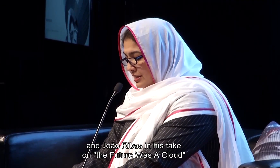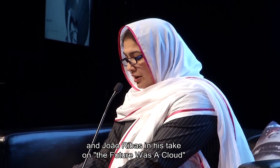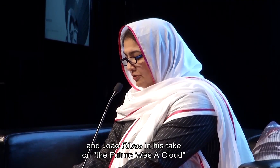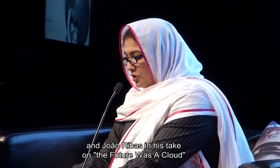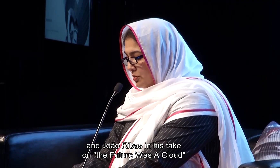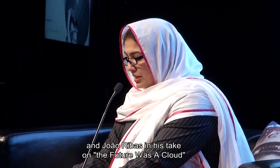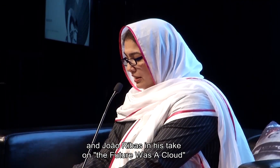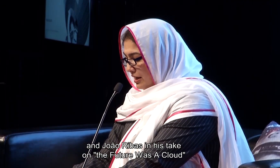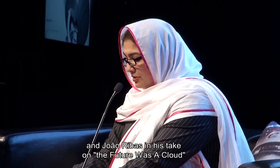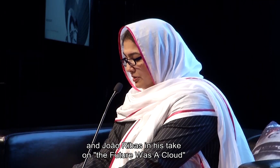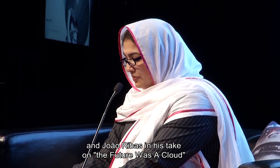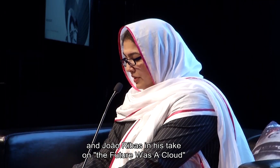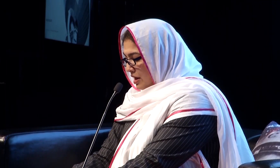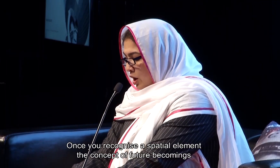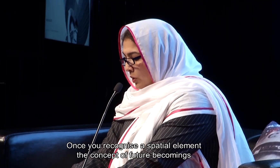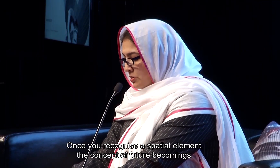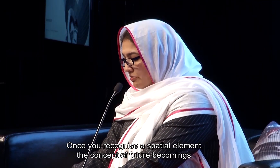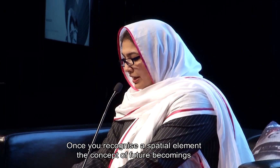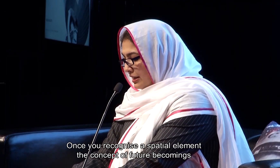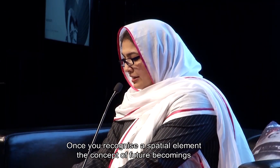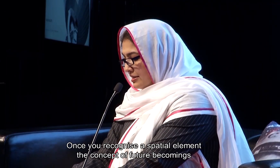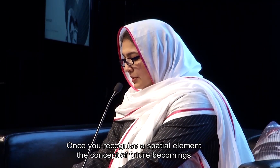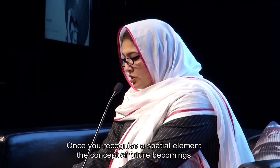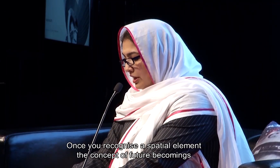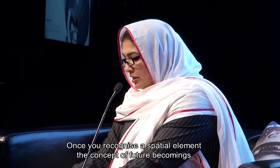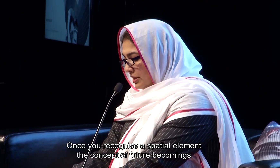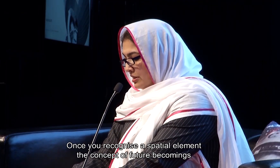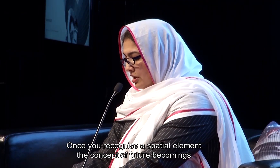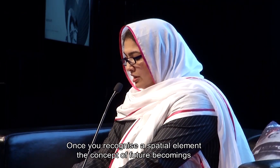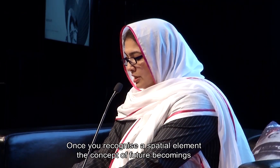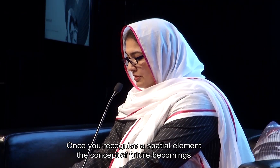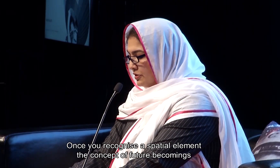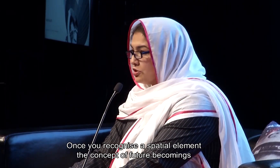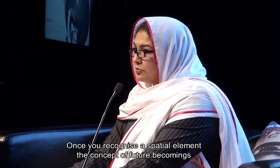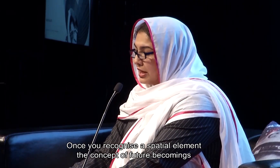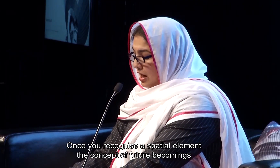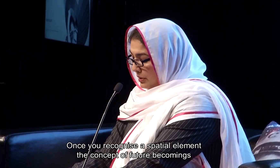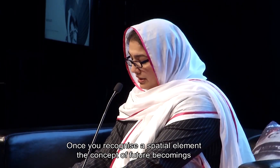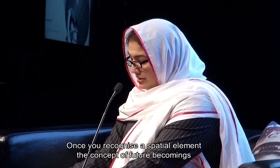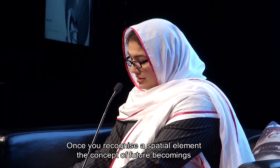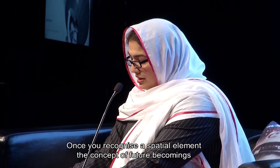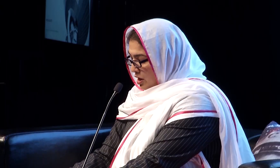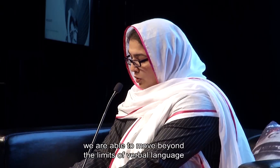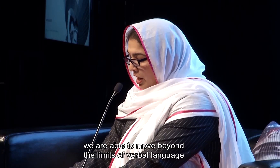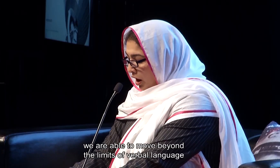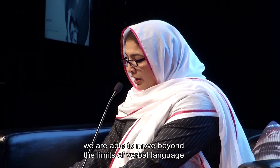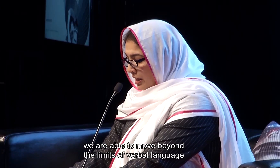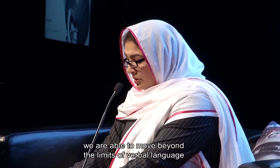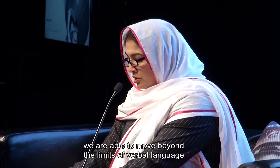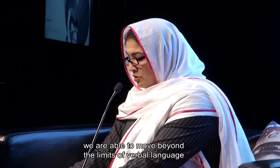on a future was a cloud. Once we recognize the spatial element to the concept of future becomings, we are able to move